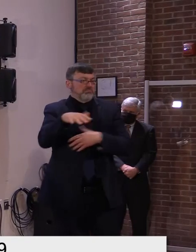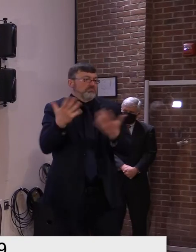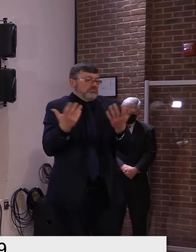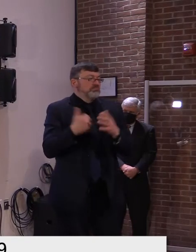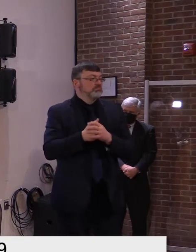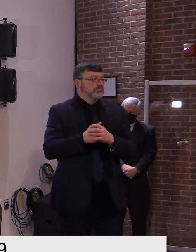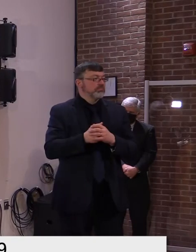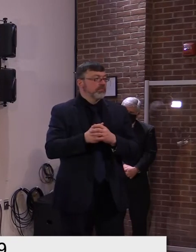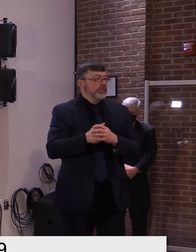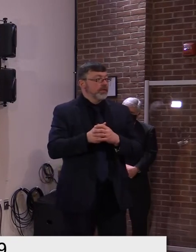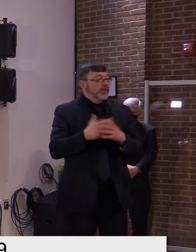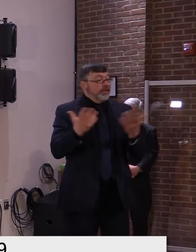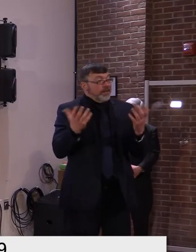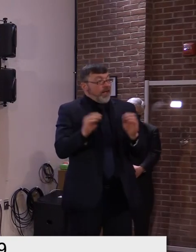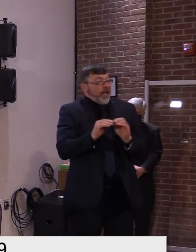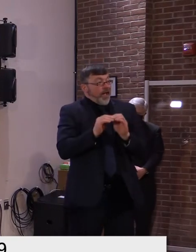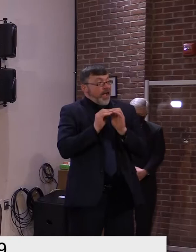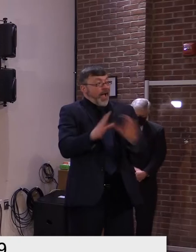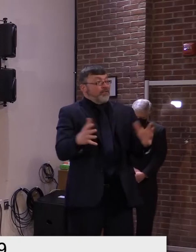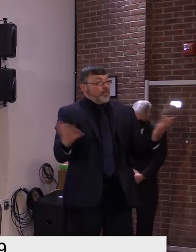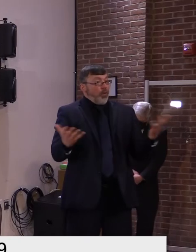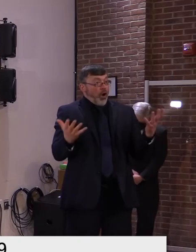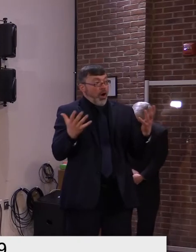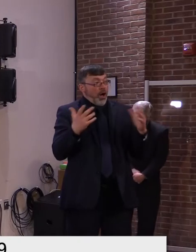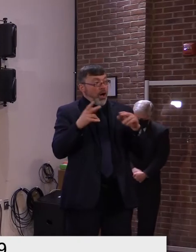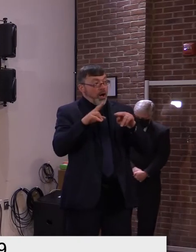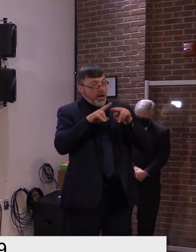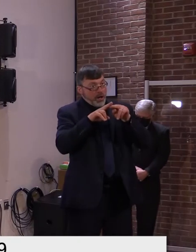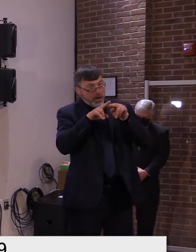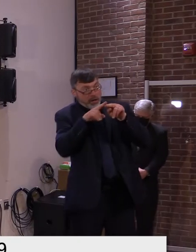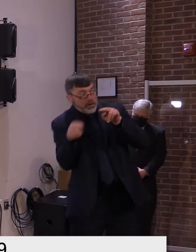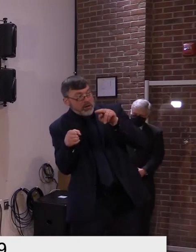those numbers does provide some vulnerability, as you mentioned.